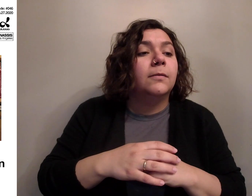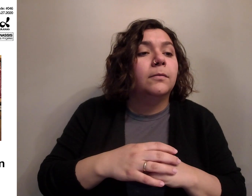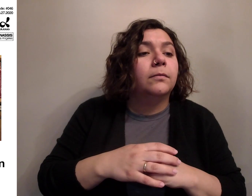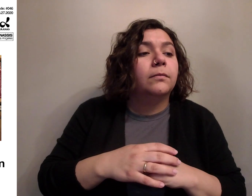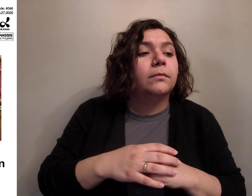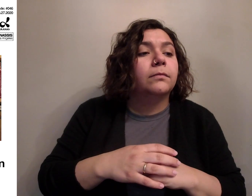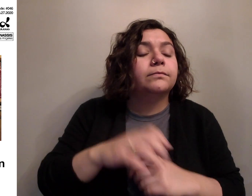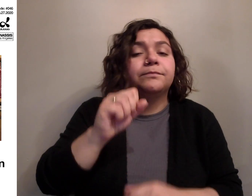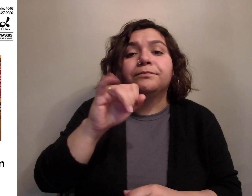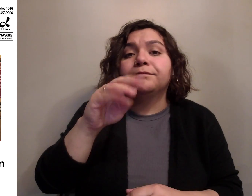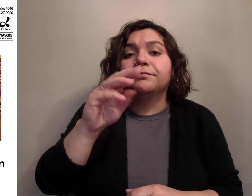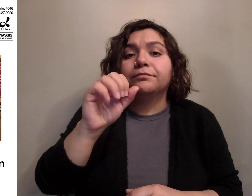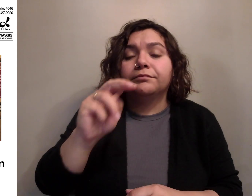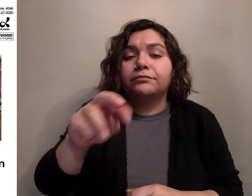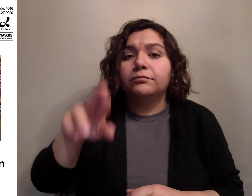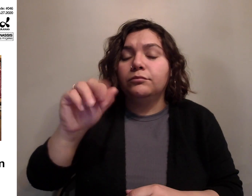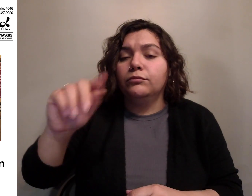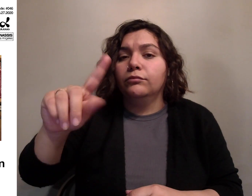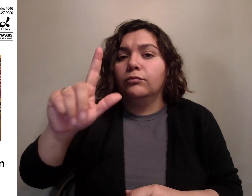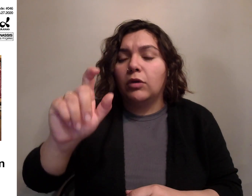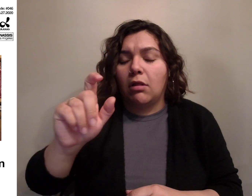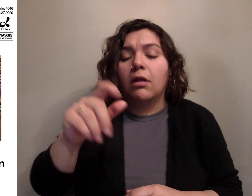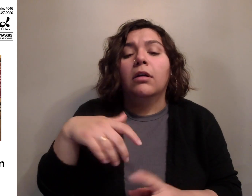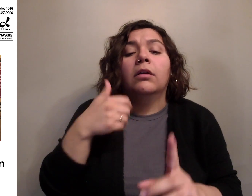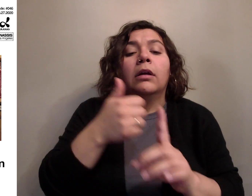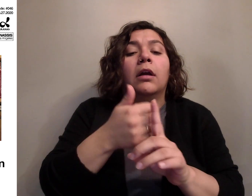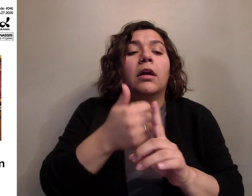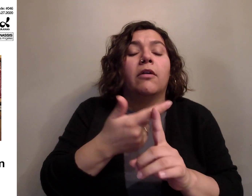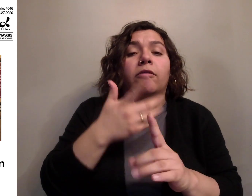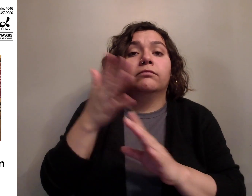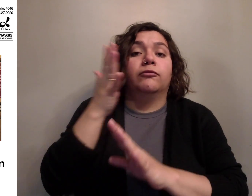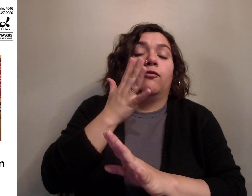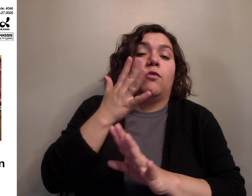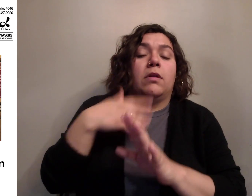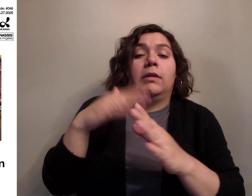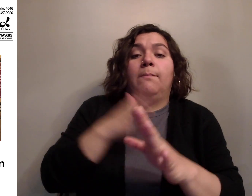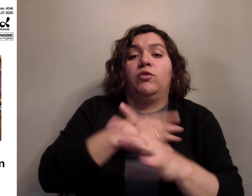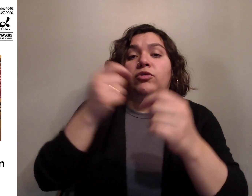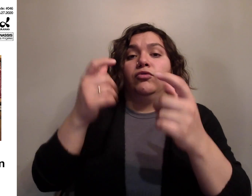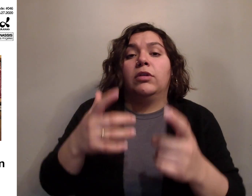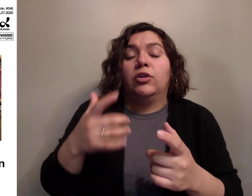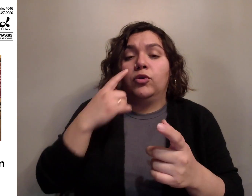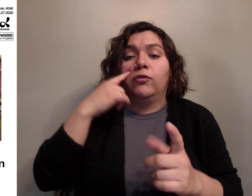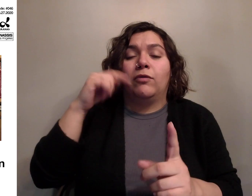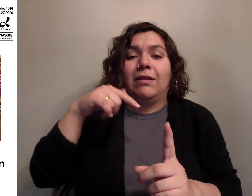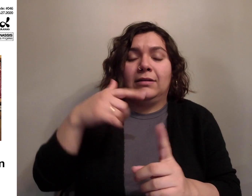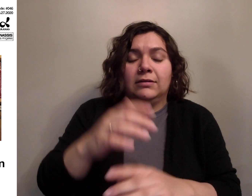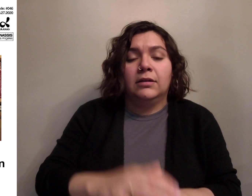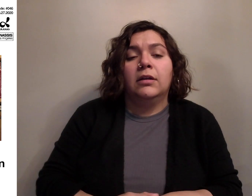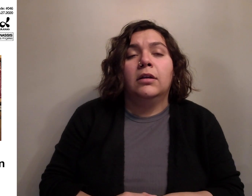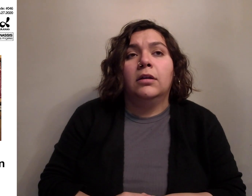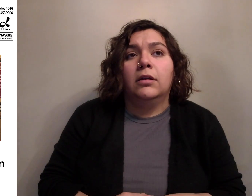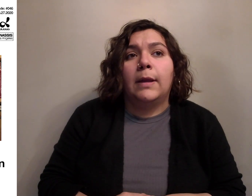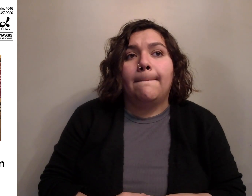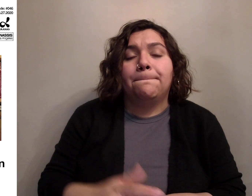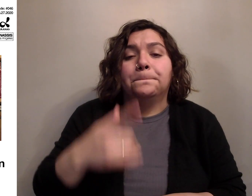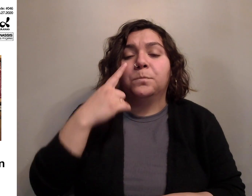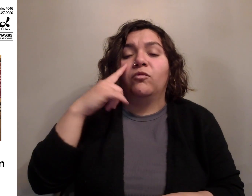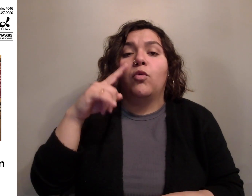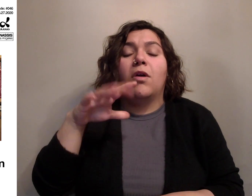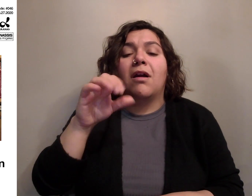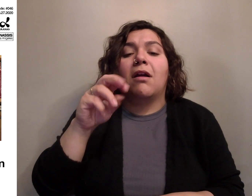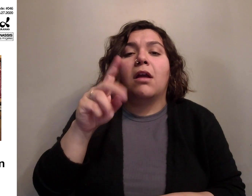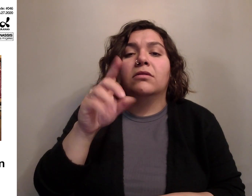went on, and it was Simon Rattle, the former music director of the Berlin